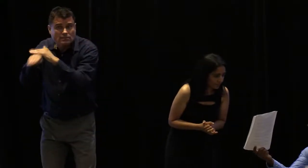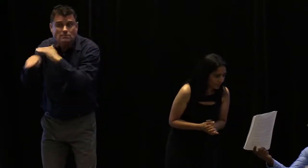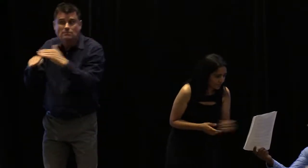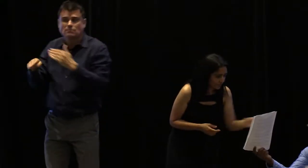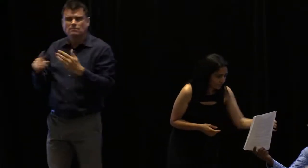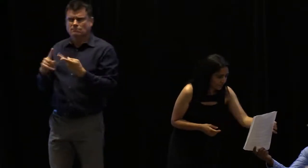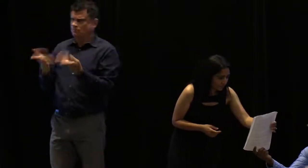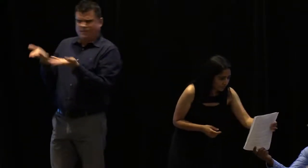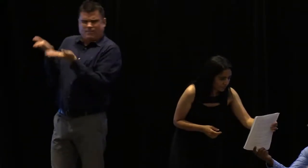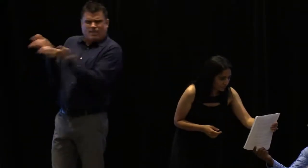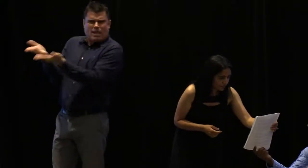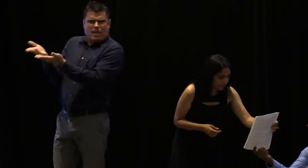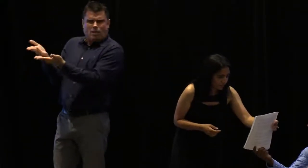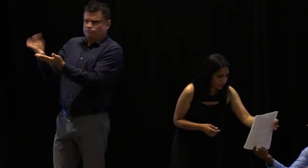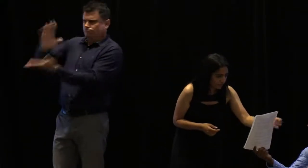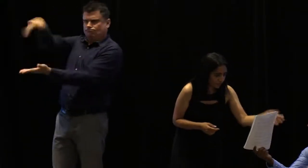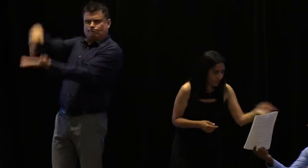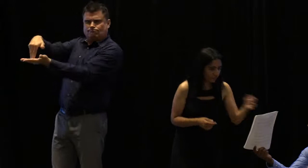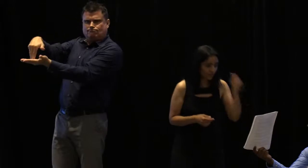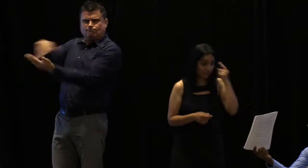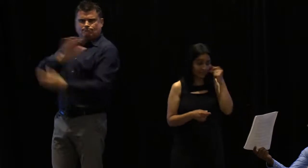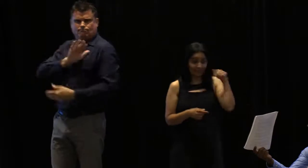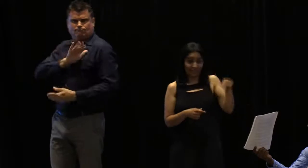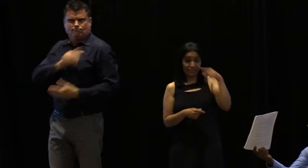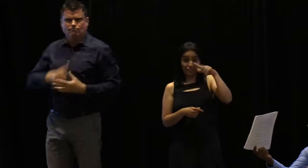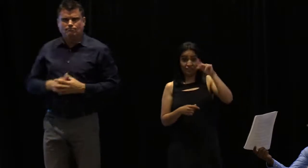mental health of our seniors would be okay.